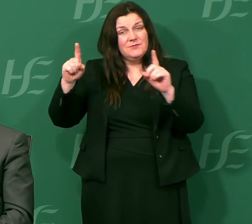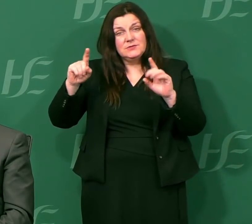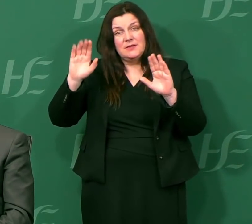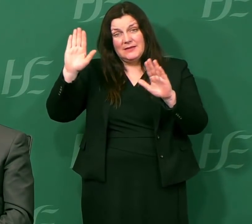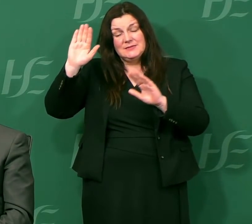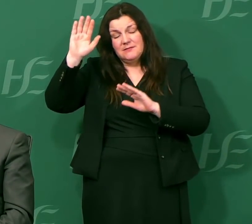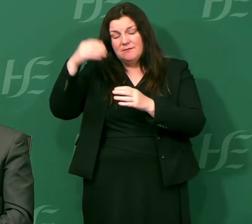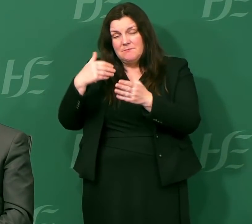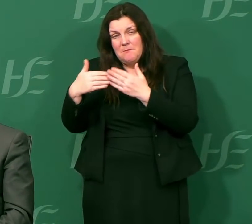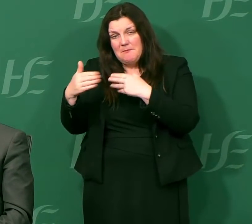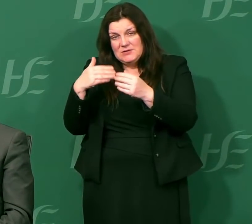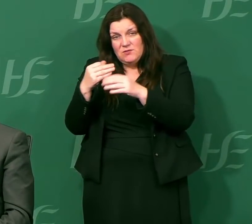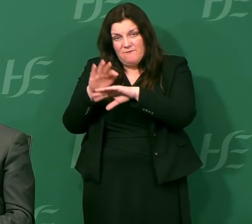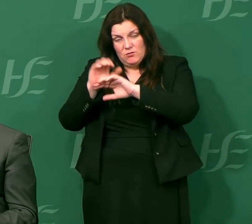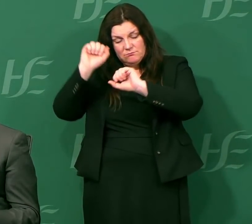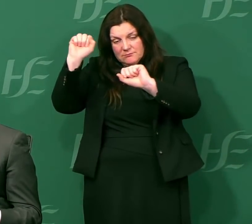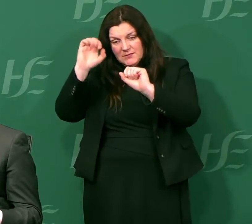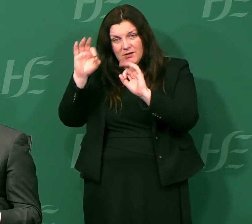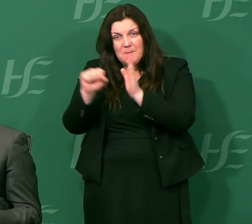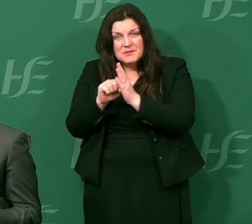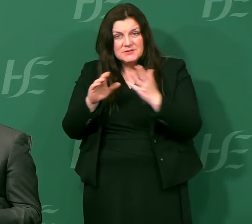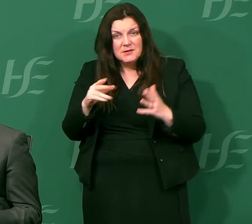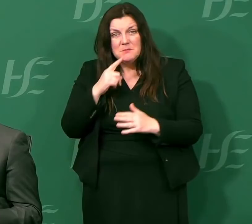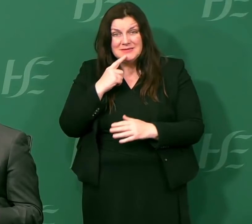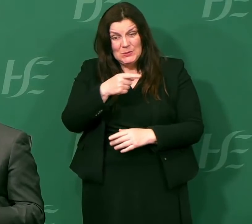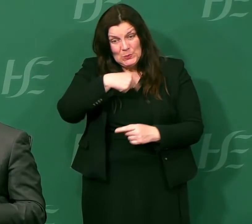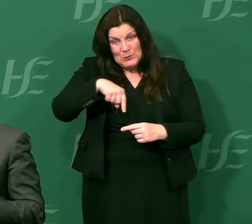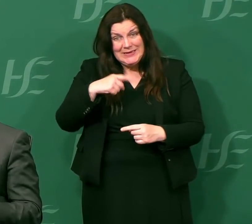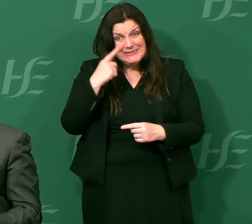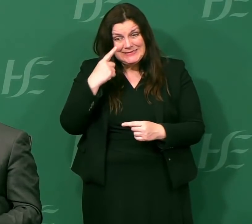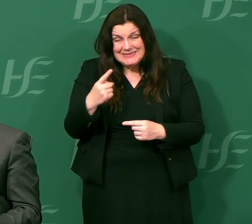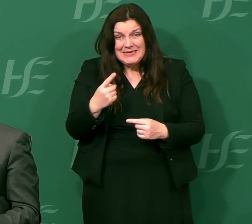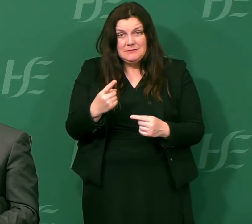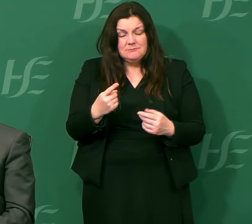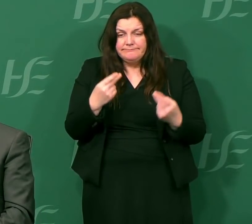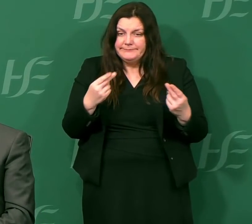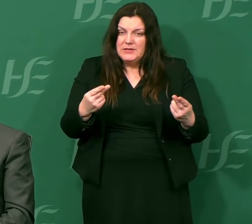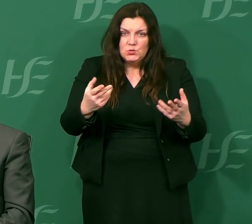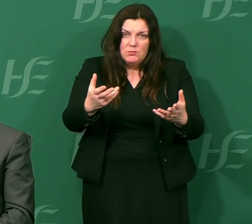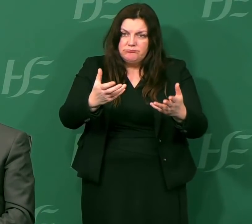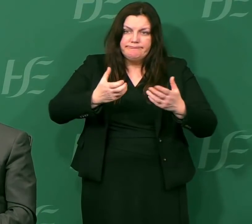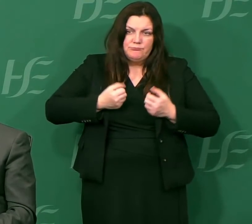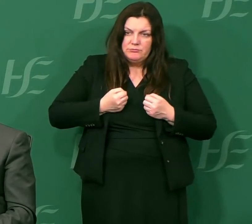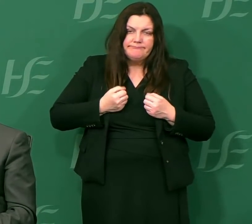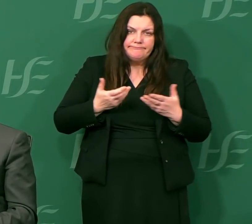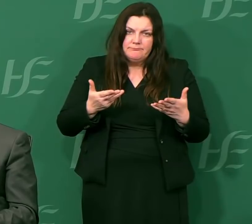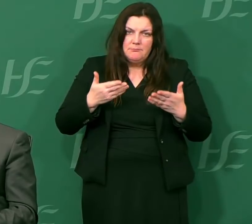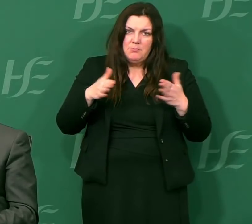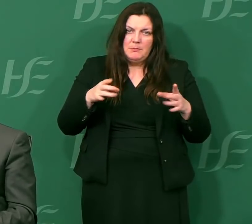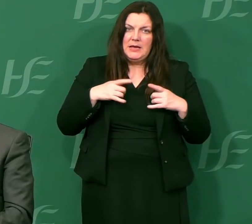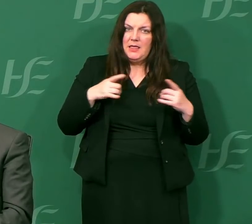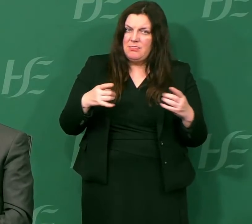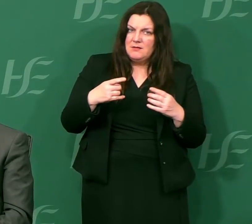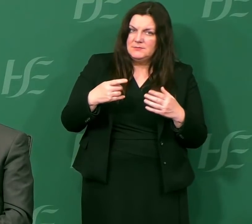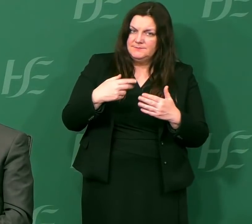for government. But we see the issue of having to embrace public health measures. They really work and they're